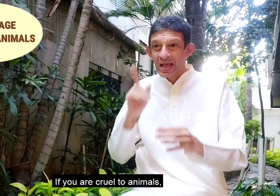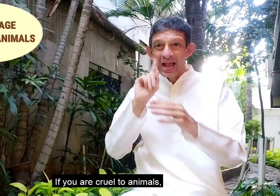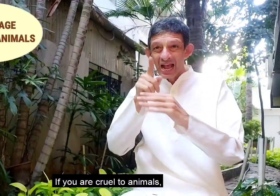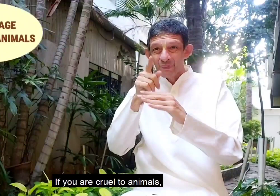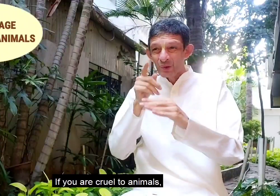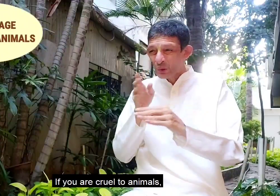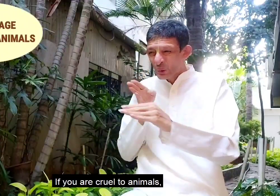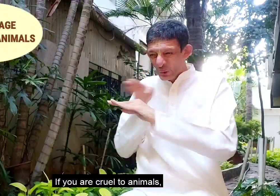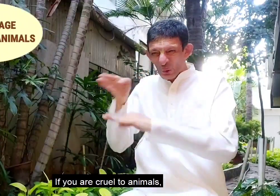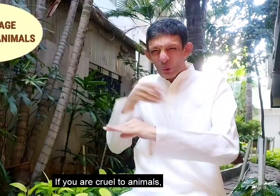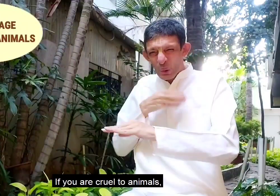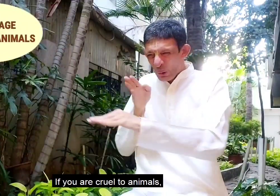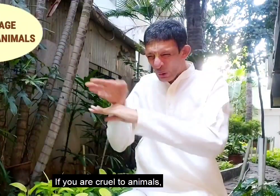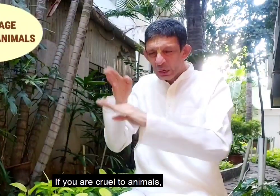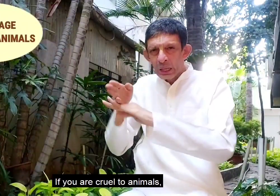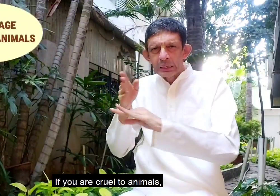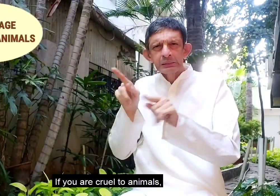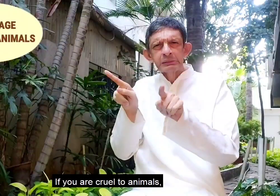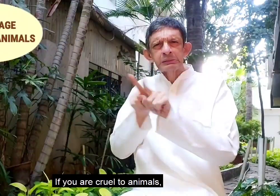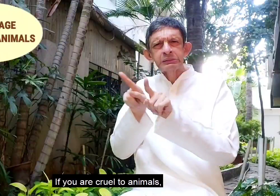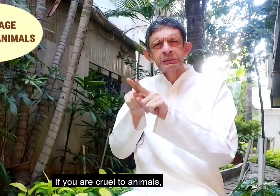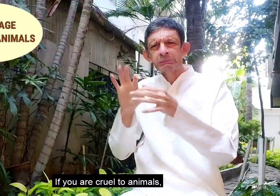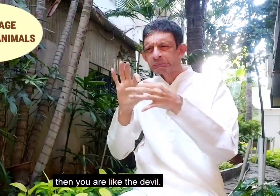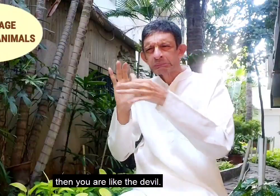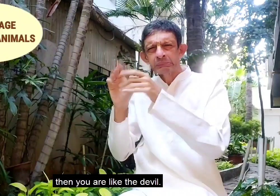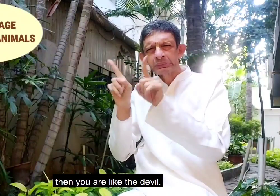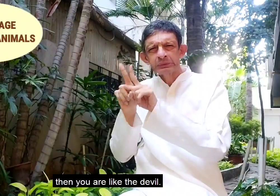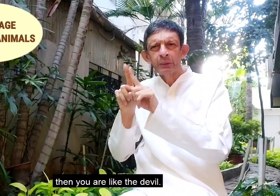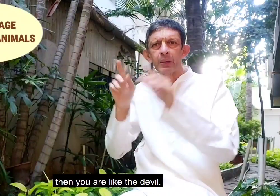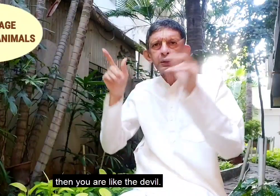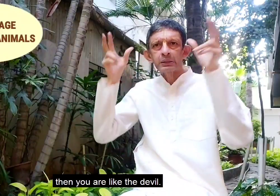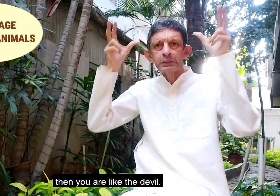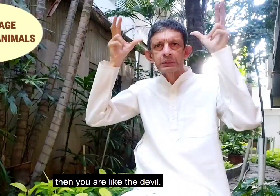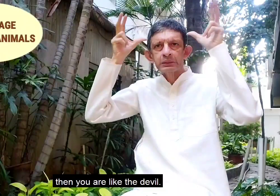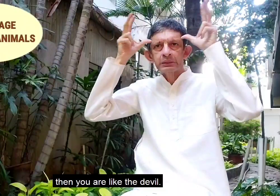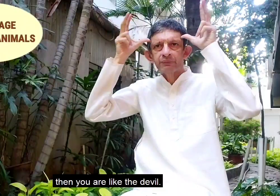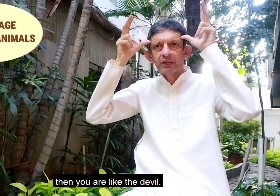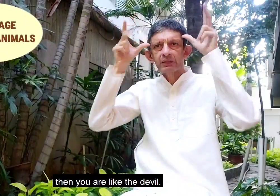If you are cruel to animals. Then you are like the devil.